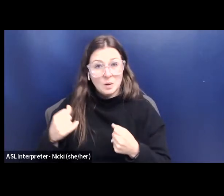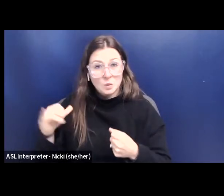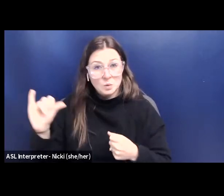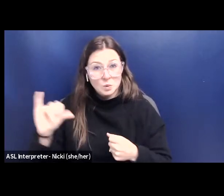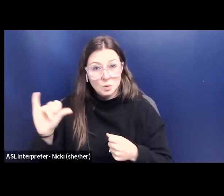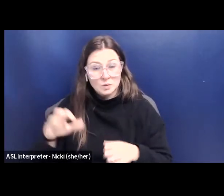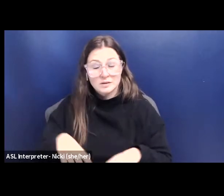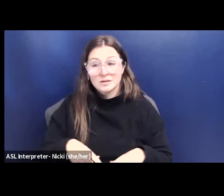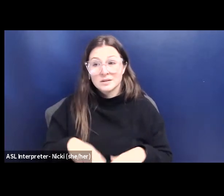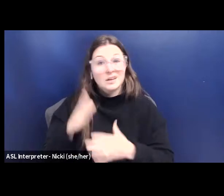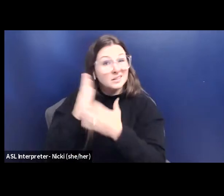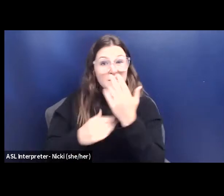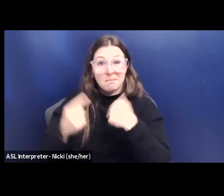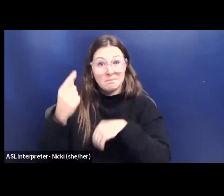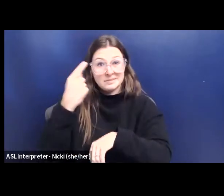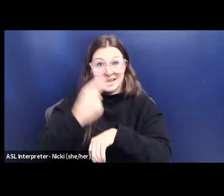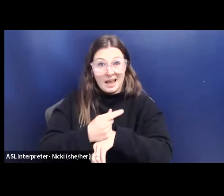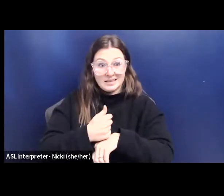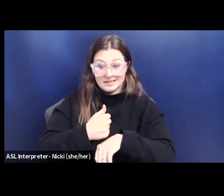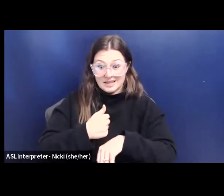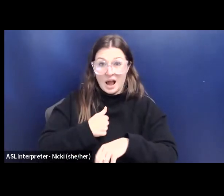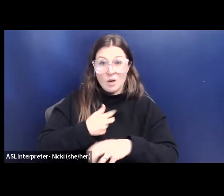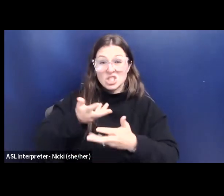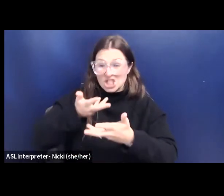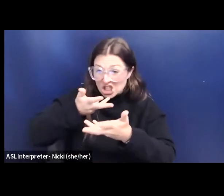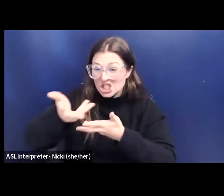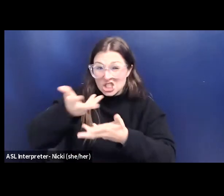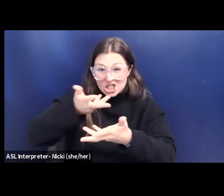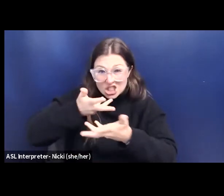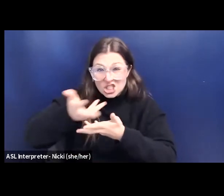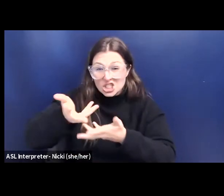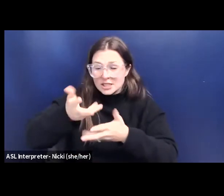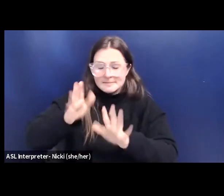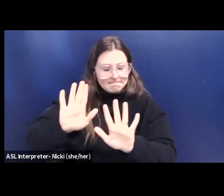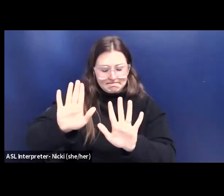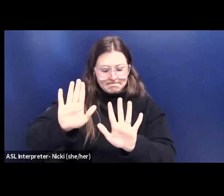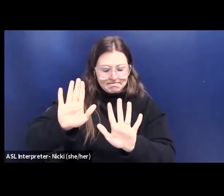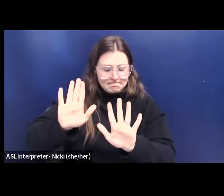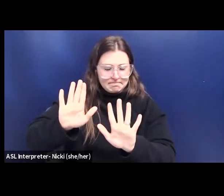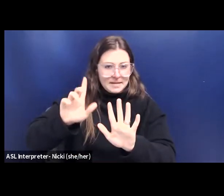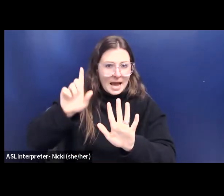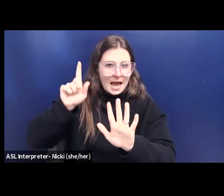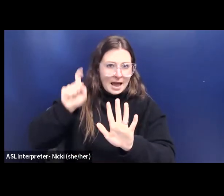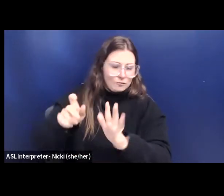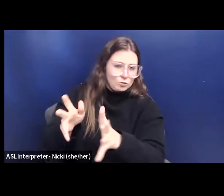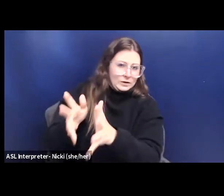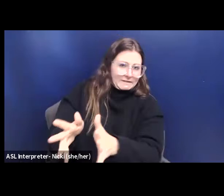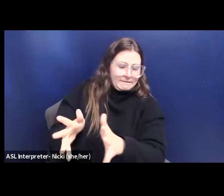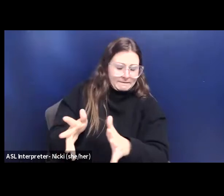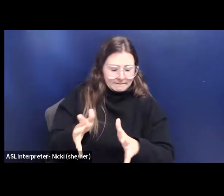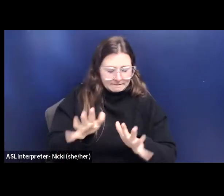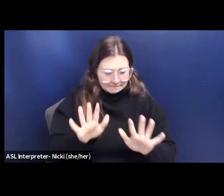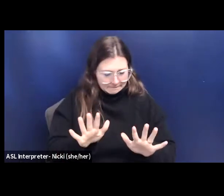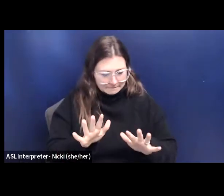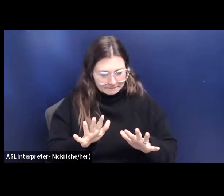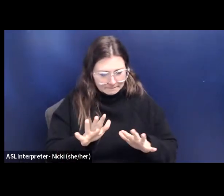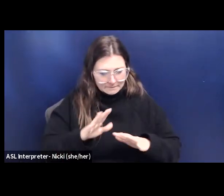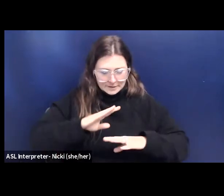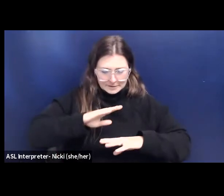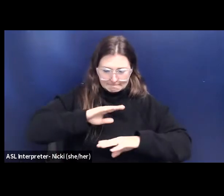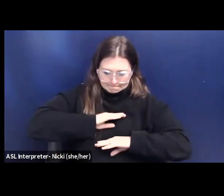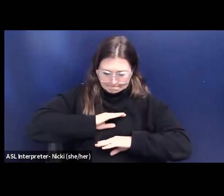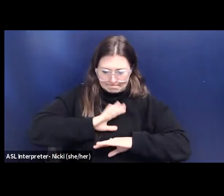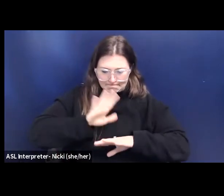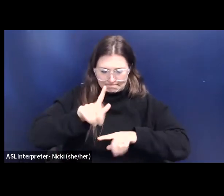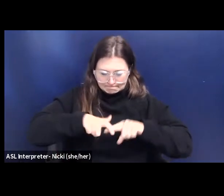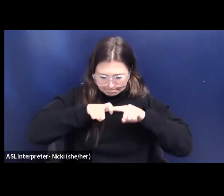break from the way I was engaging in this work. There's been a number of times that I've experienced extreme burnout. There's been a number of times that